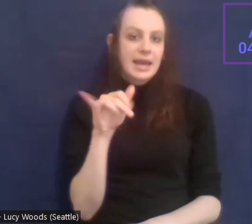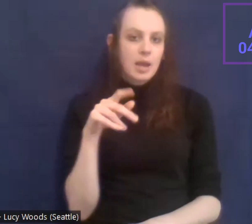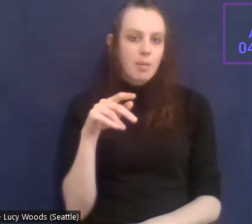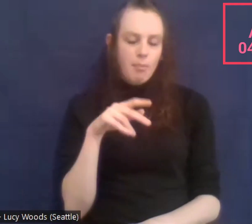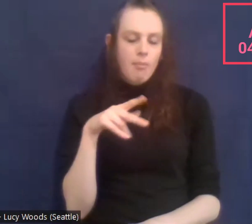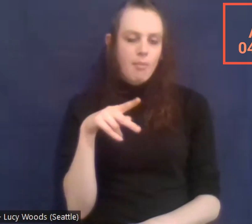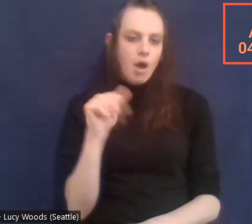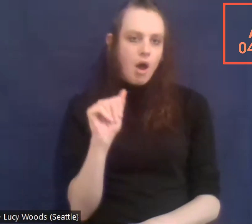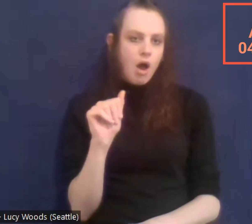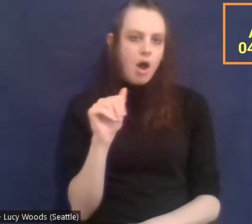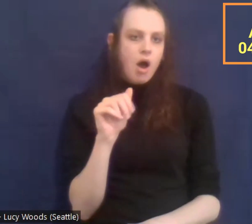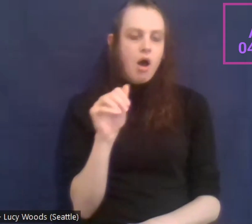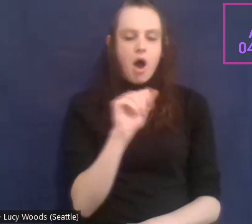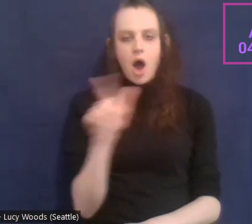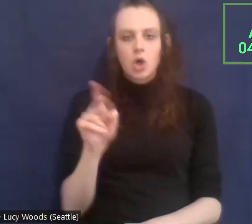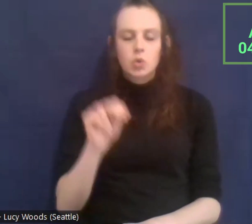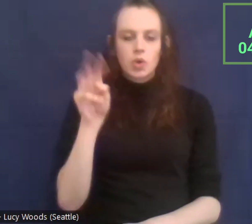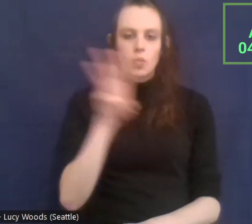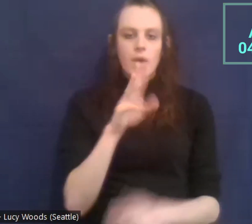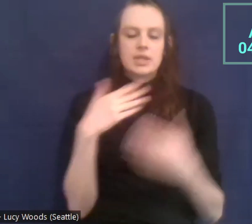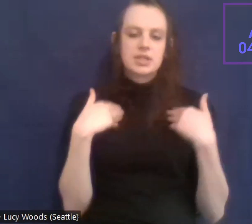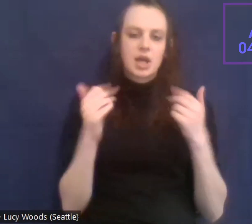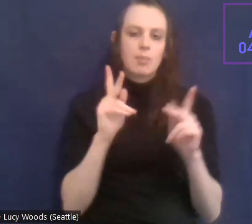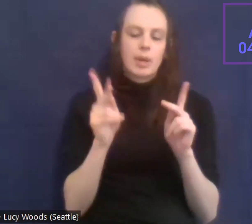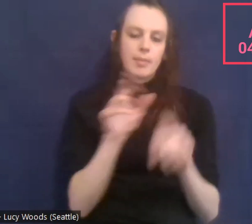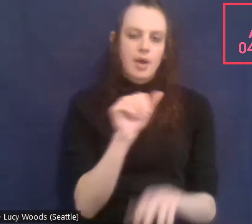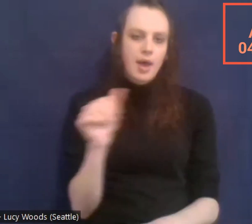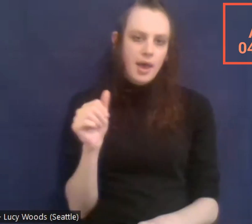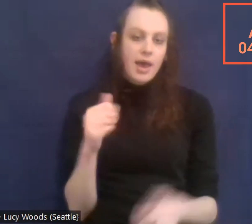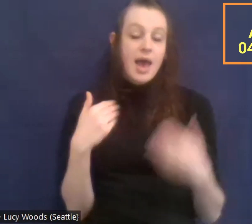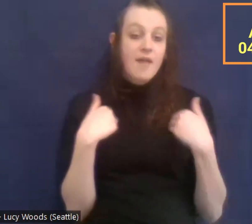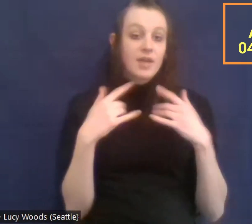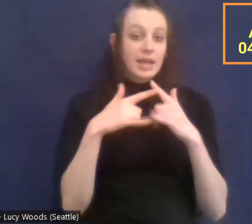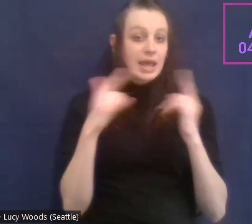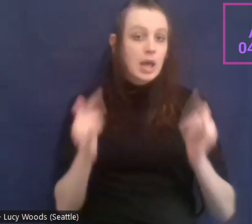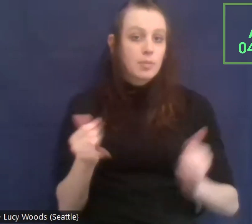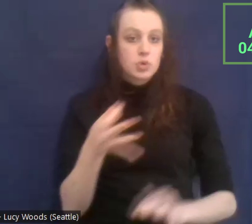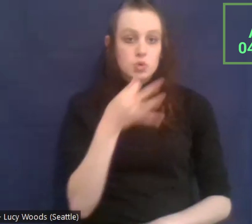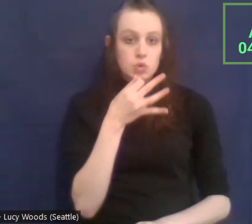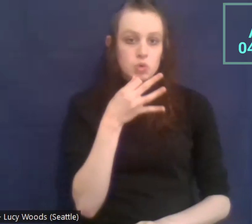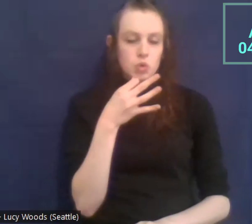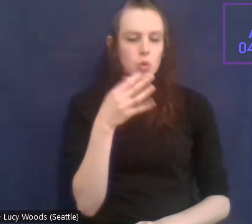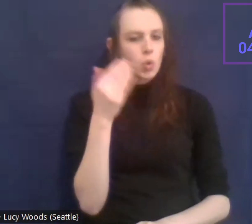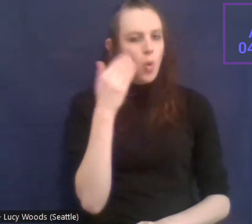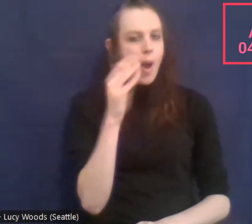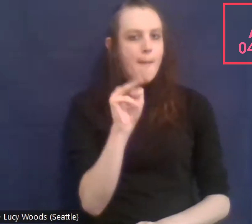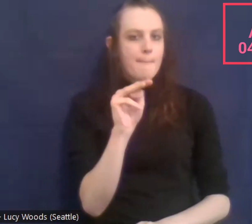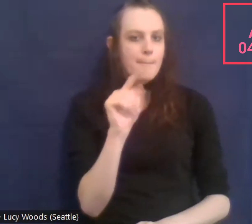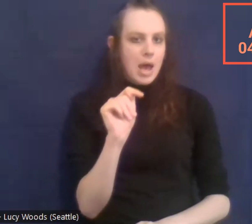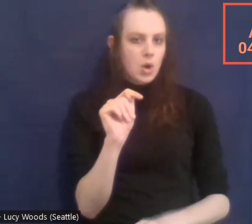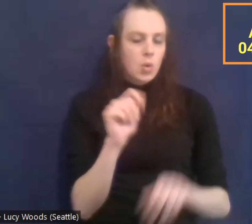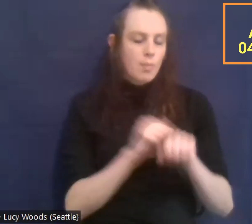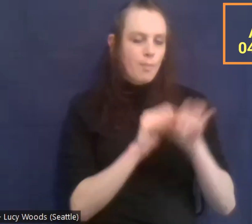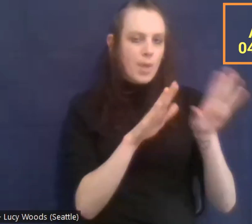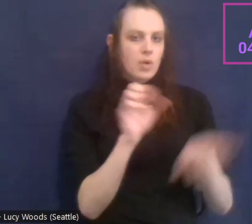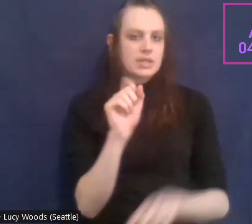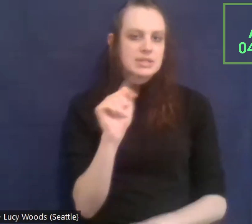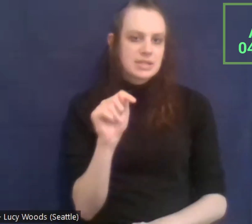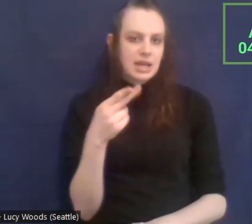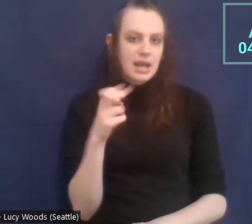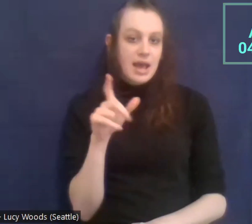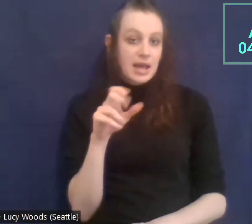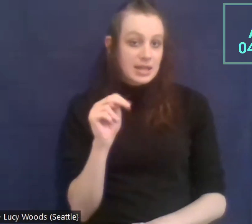have a camp out coming up June 7th through June 9th up by Mount St. Helens. If you're familiar with Northwest history, this thing blew